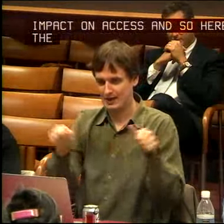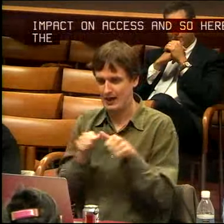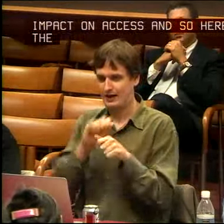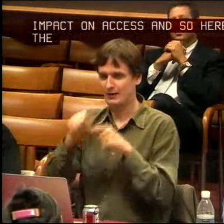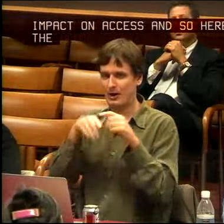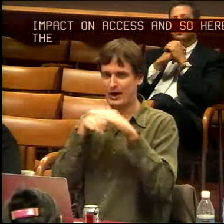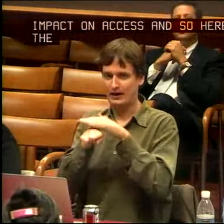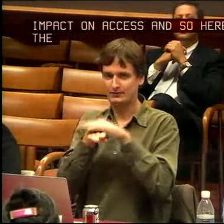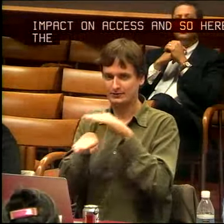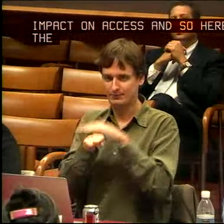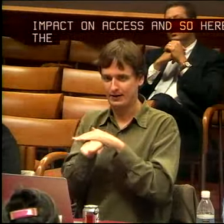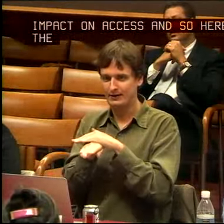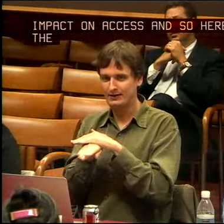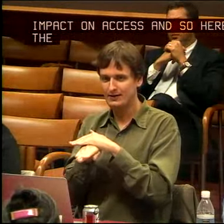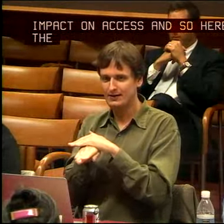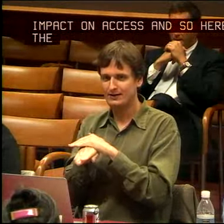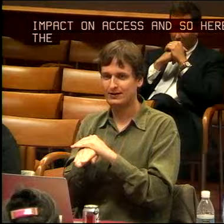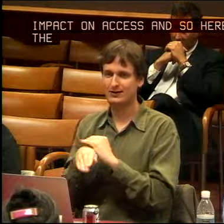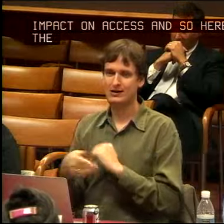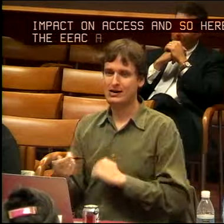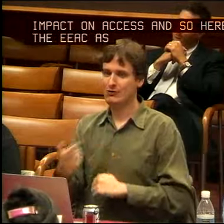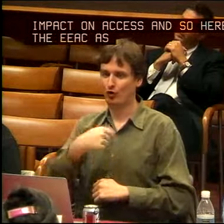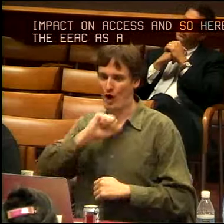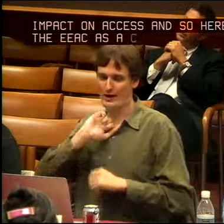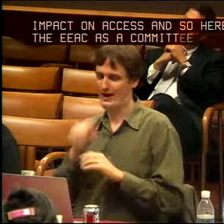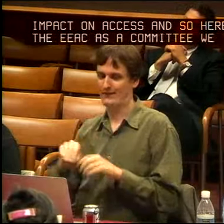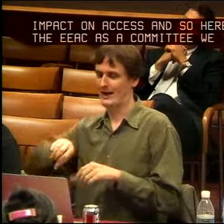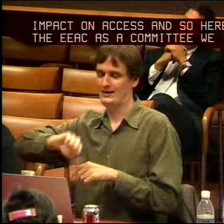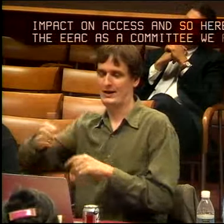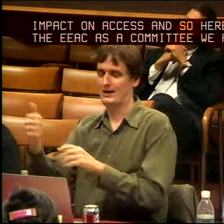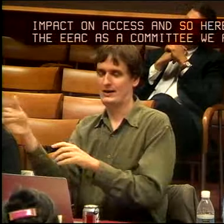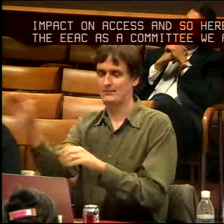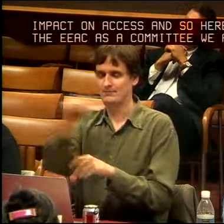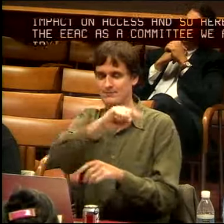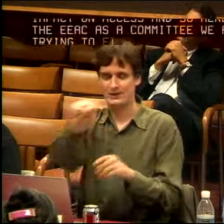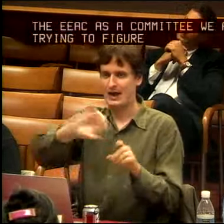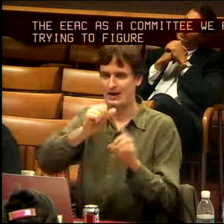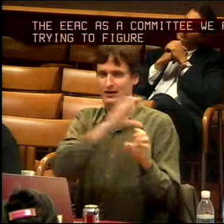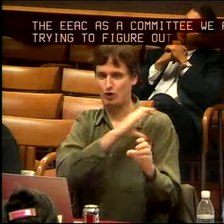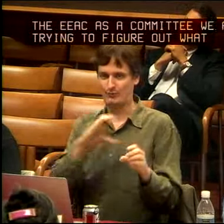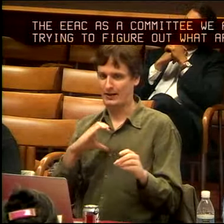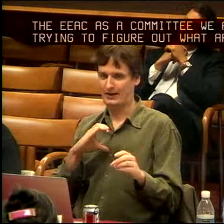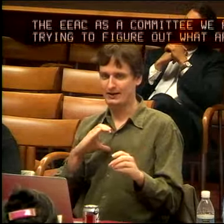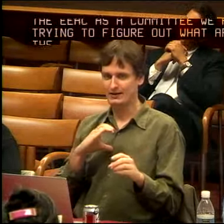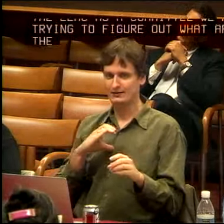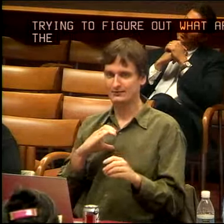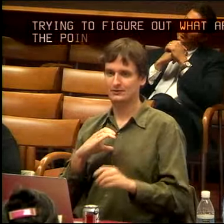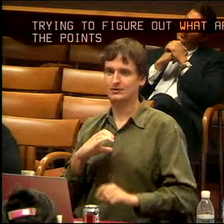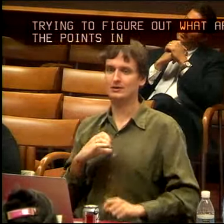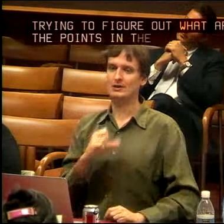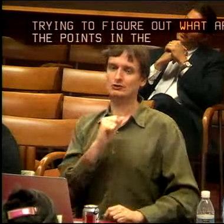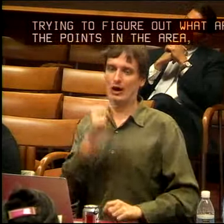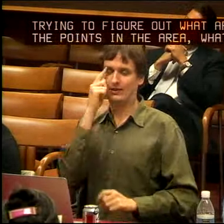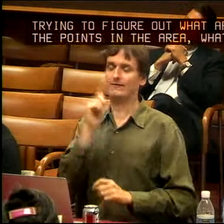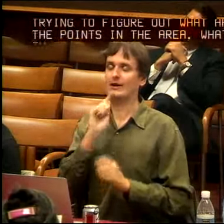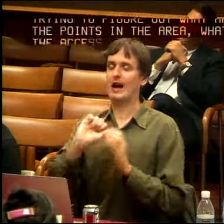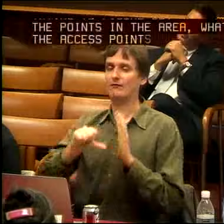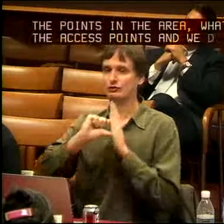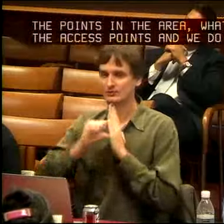what are the points in the area, what are the access points? And we do not have other committees. So I think that